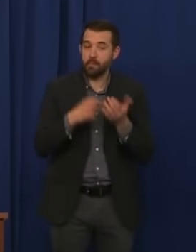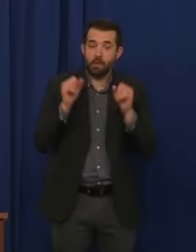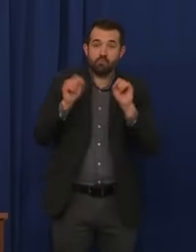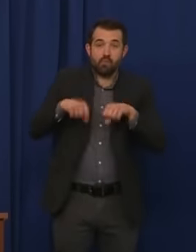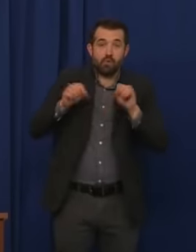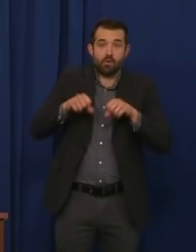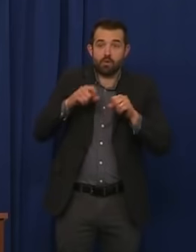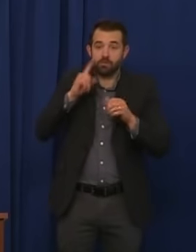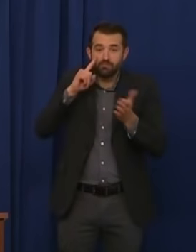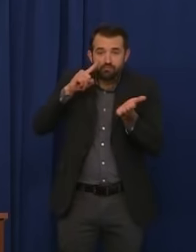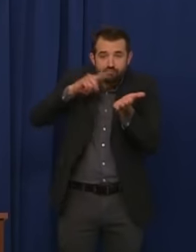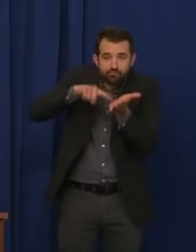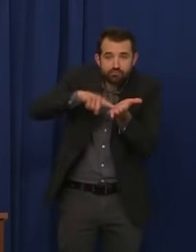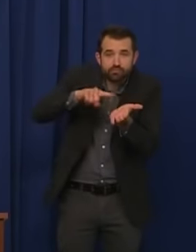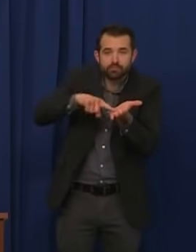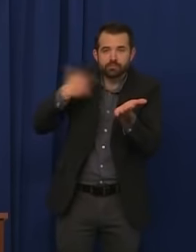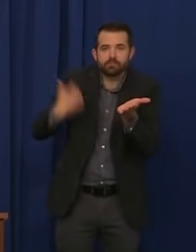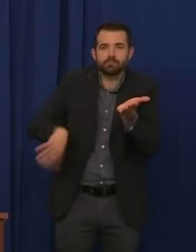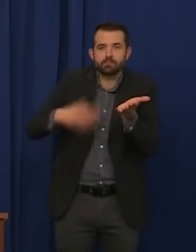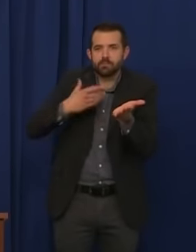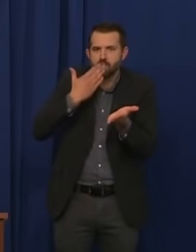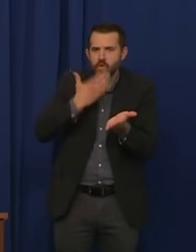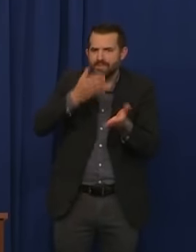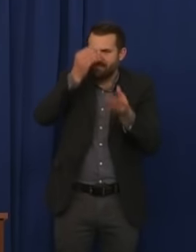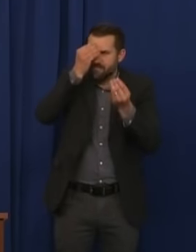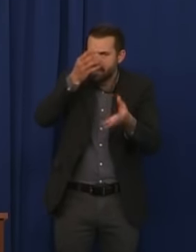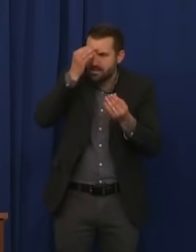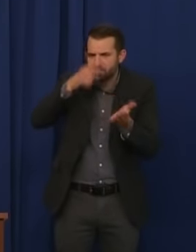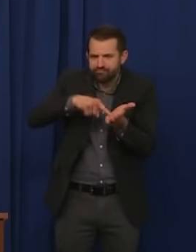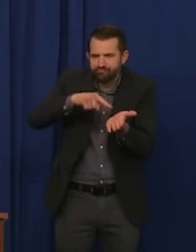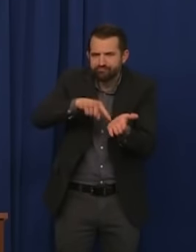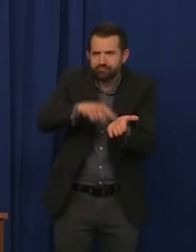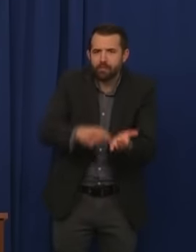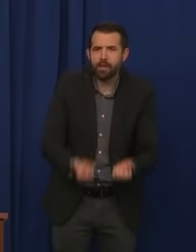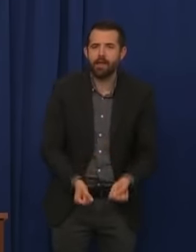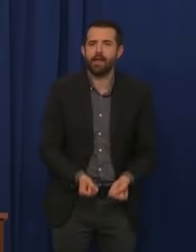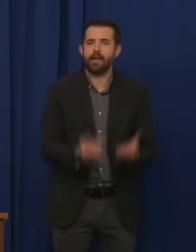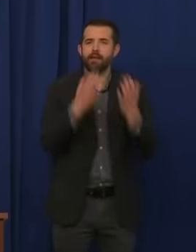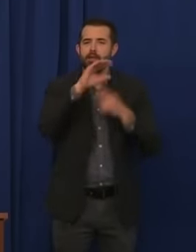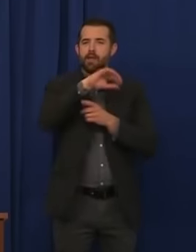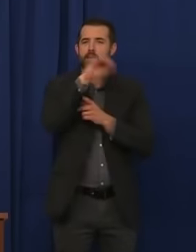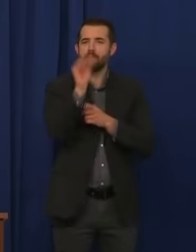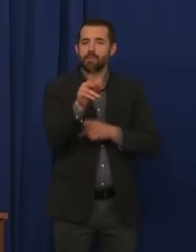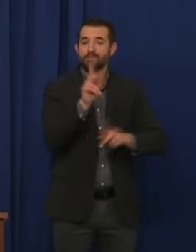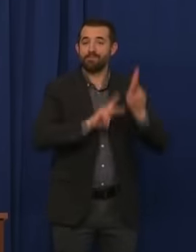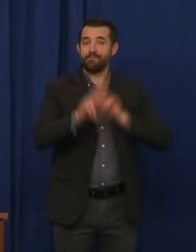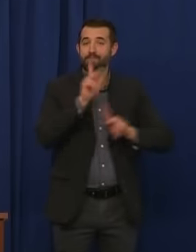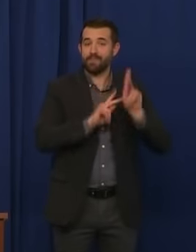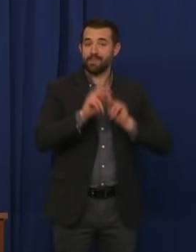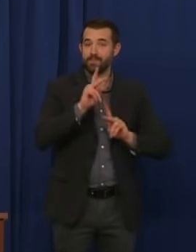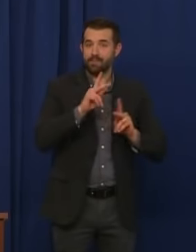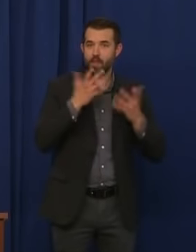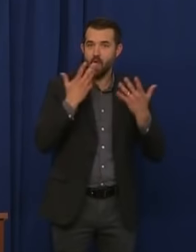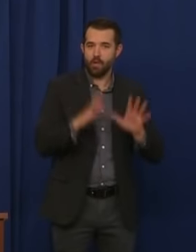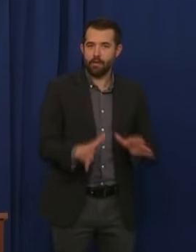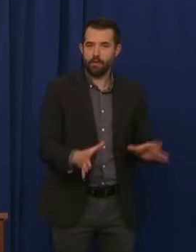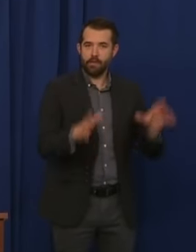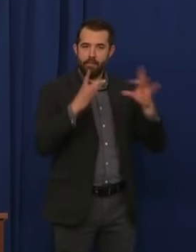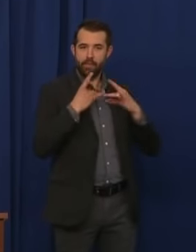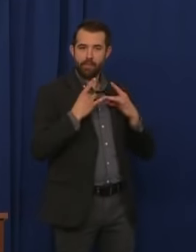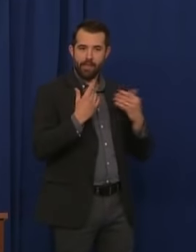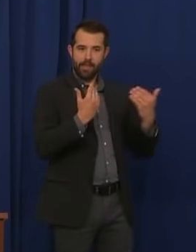research applications to try to get a sense of how much of the population at baseline might already be infected